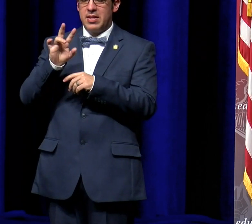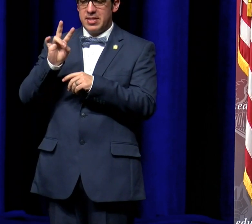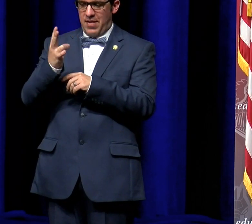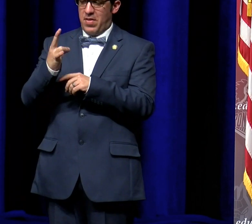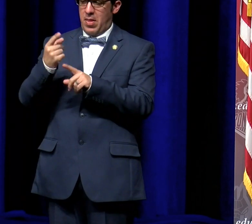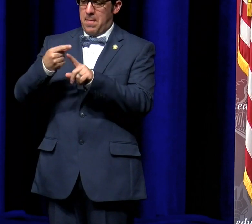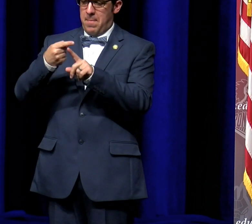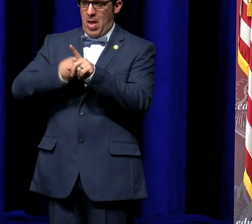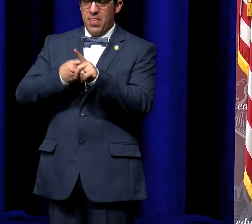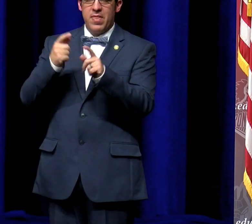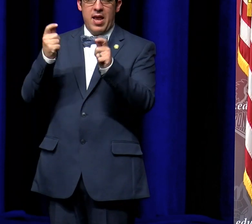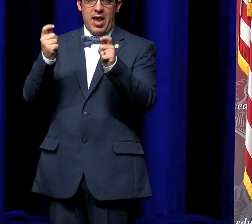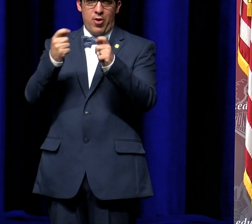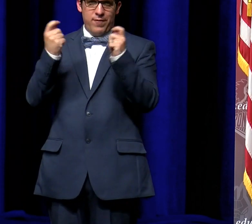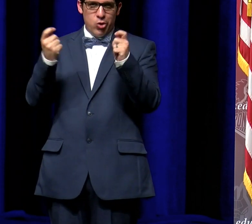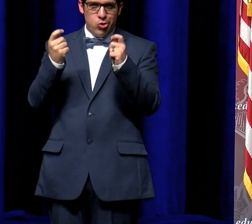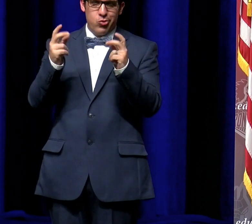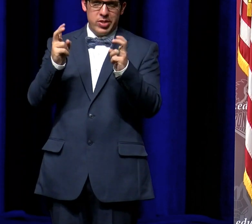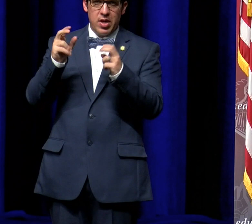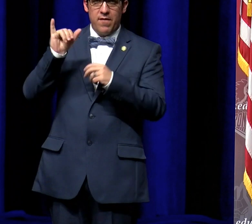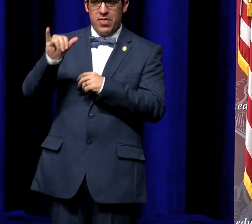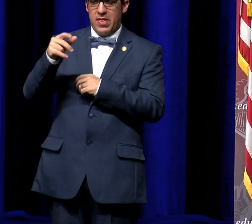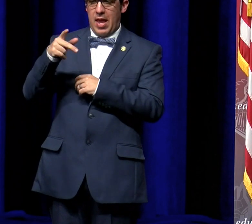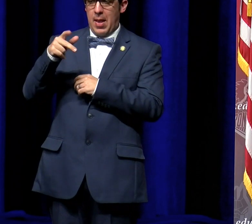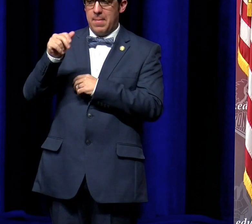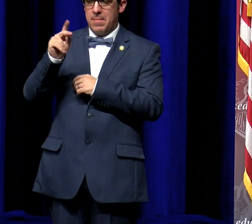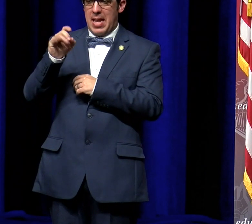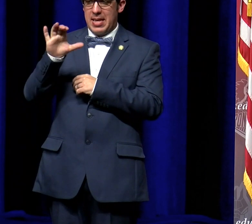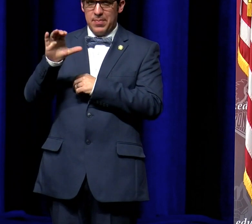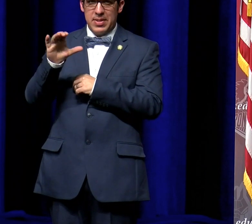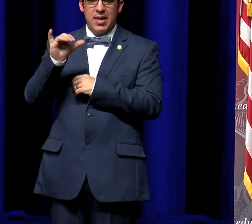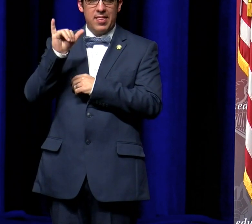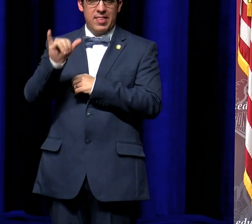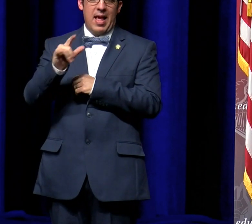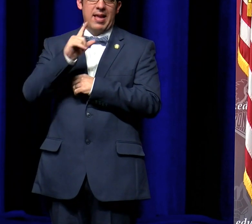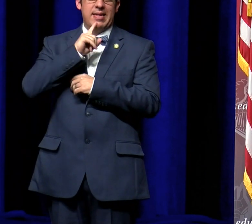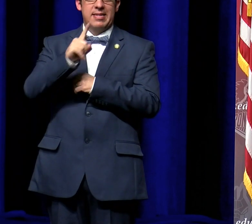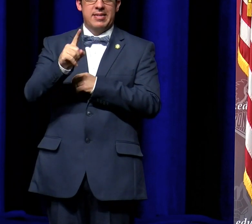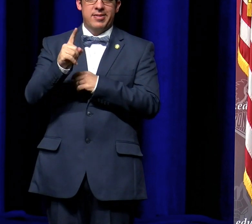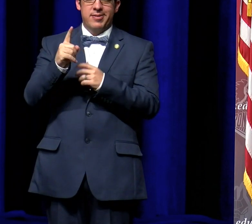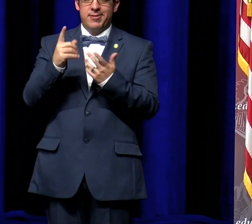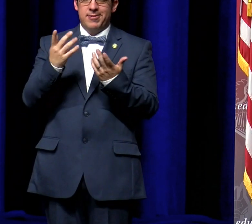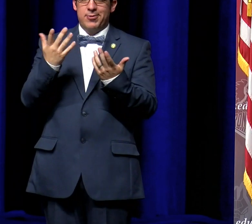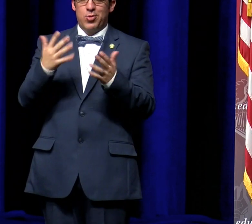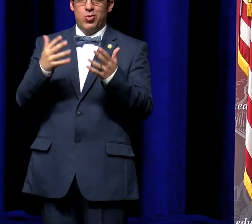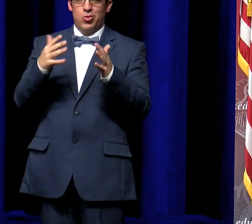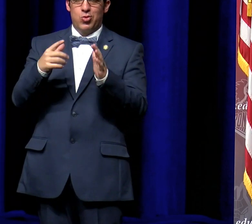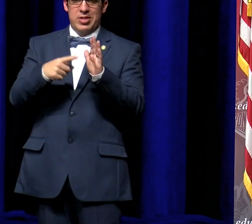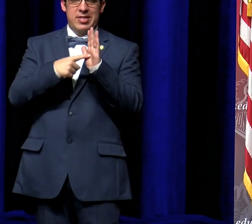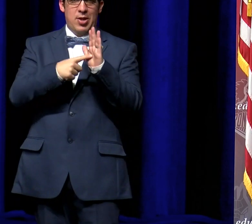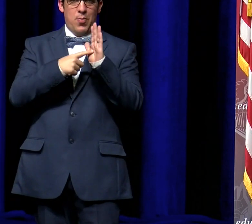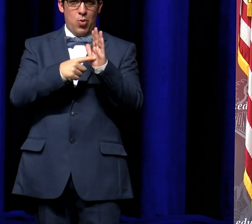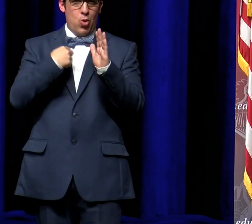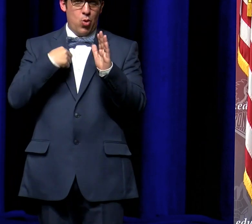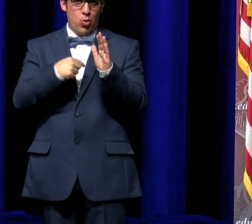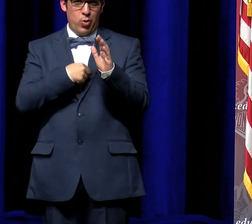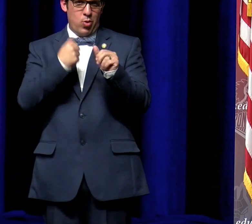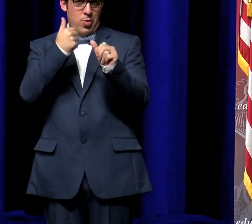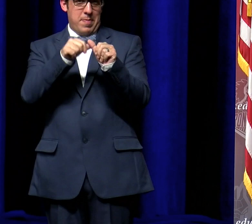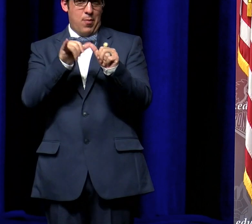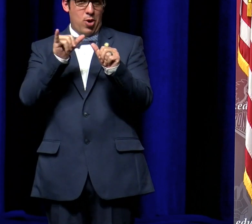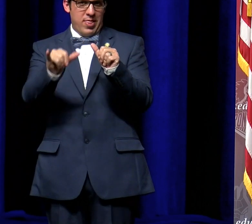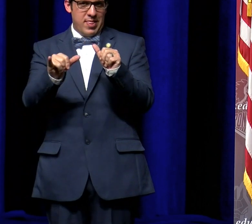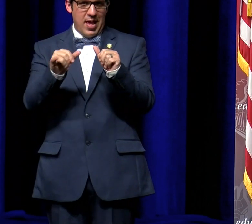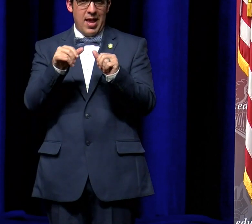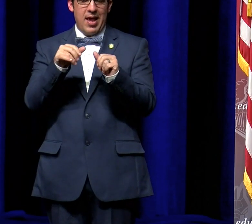month anniversary of the pandemic, it seems to me to be symbolic that we are remembering this anniversary